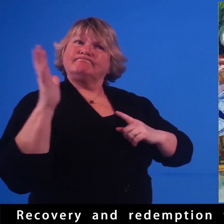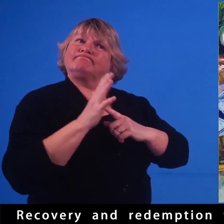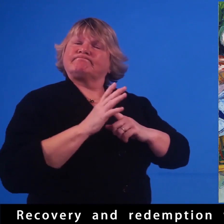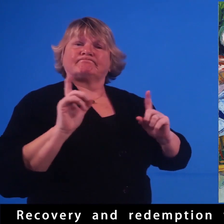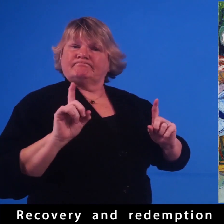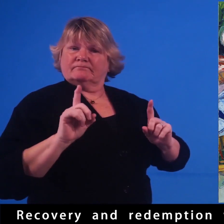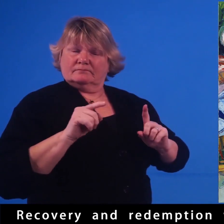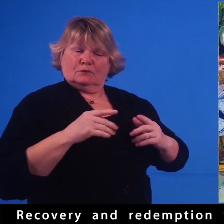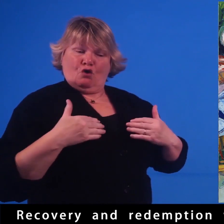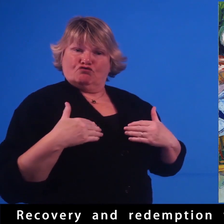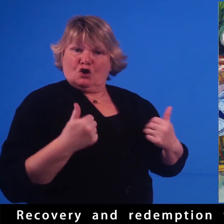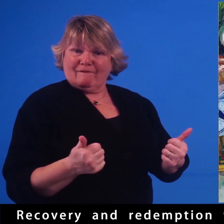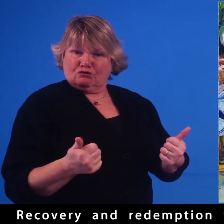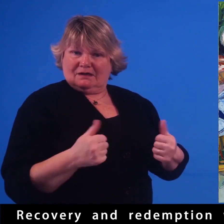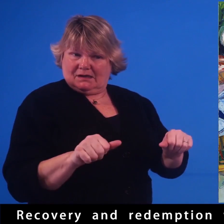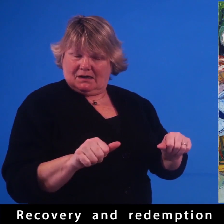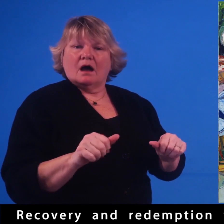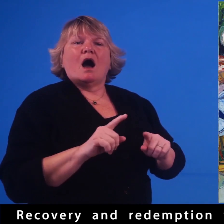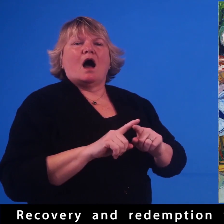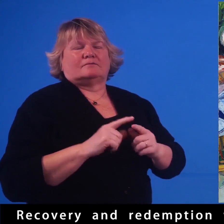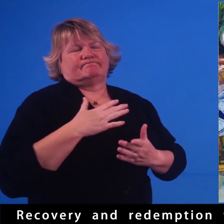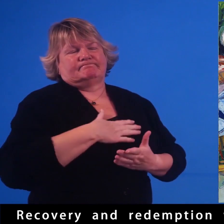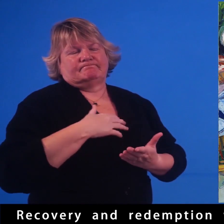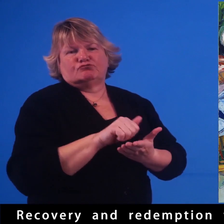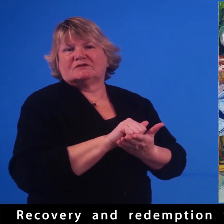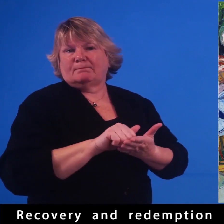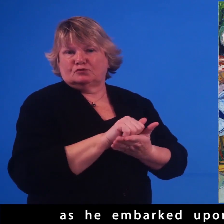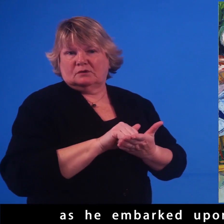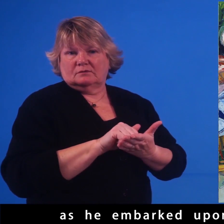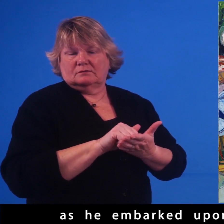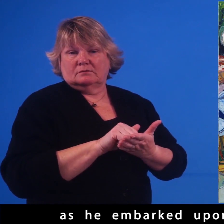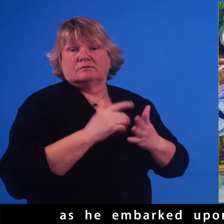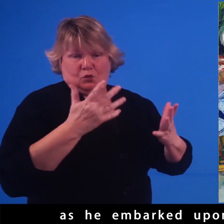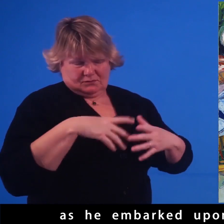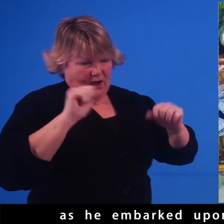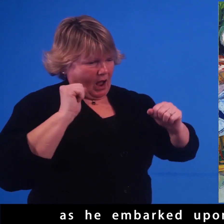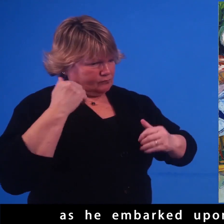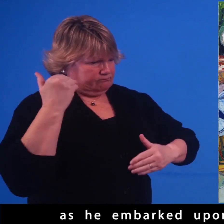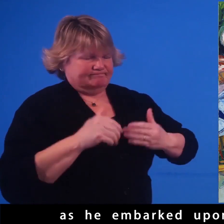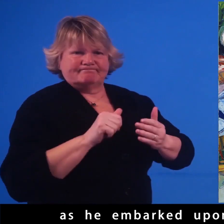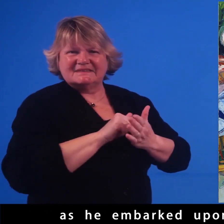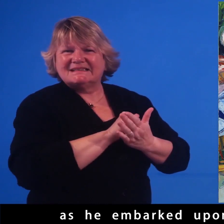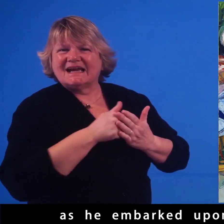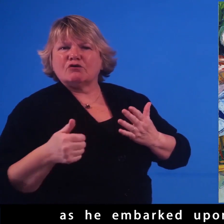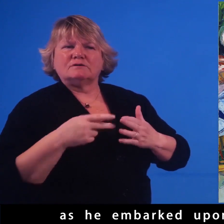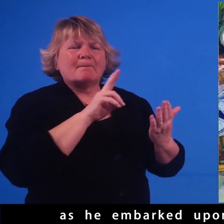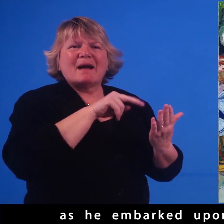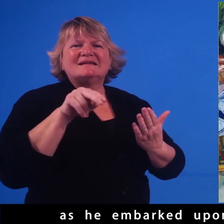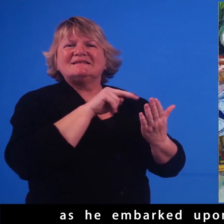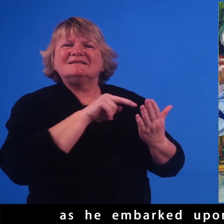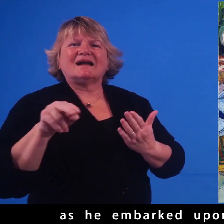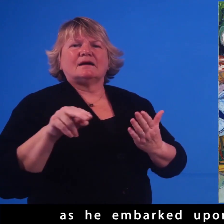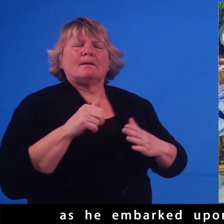Recovery and redemption were uppermost in his mind, as he embarked upon a series of